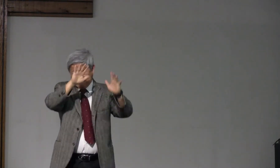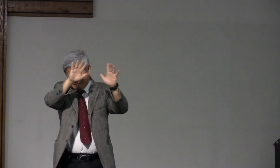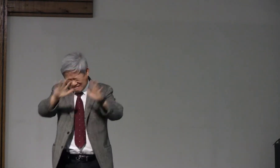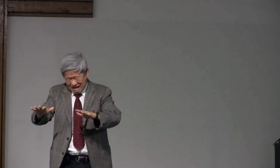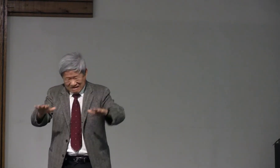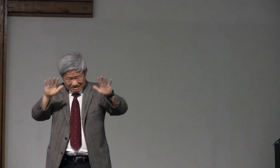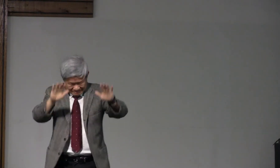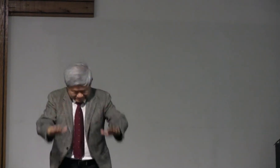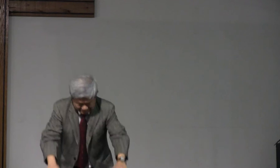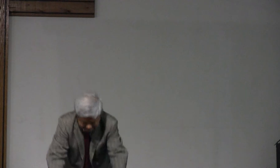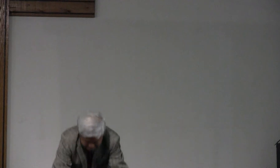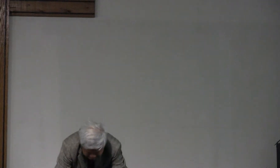one Sunday morning about